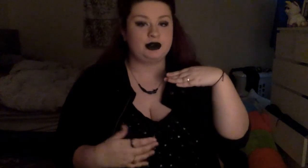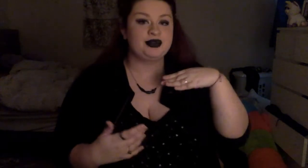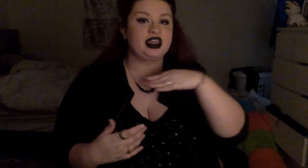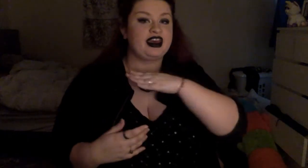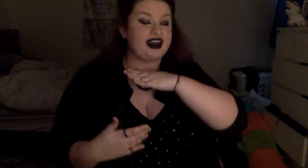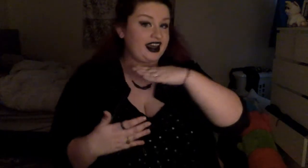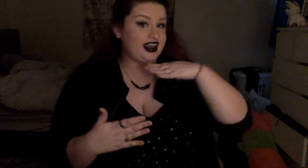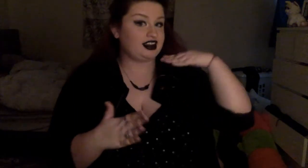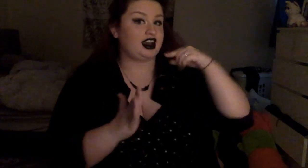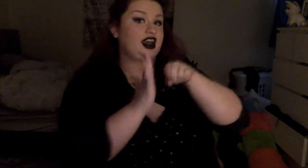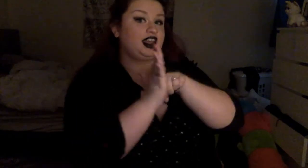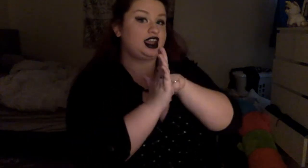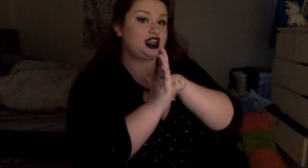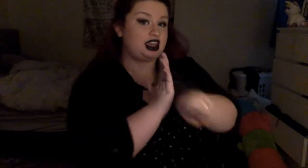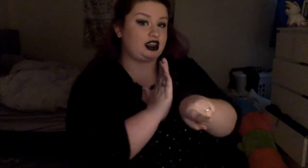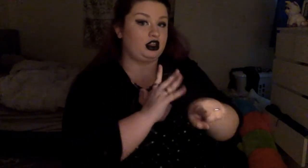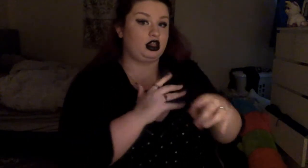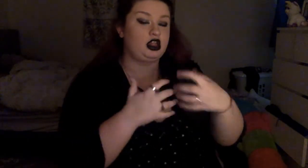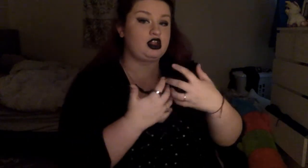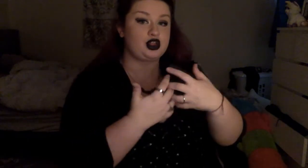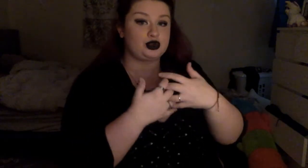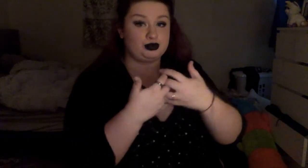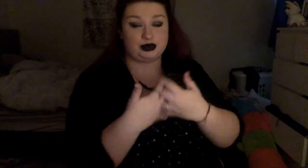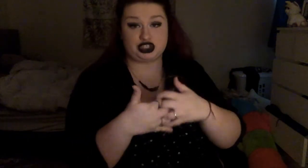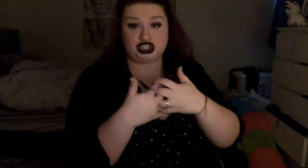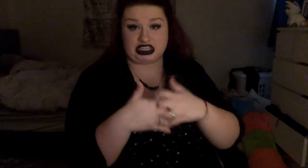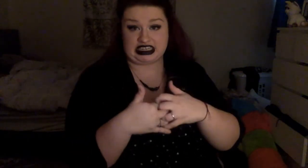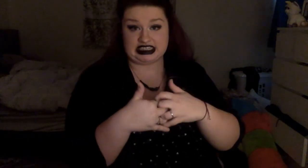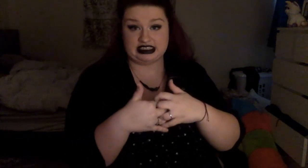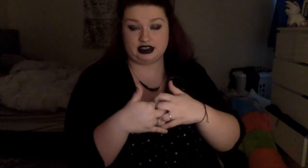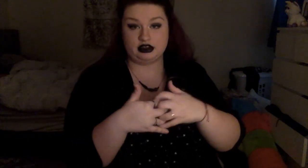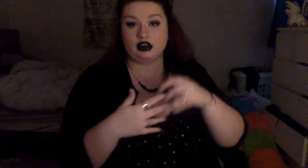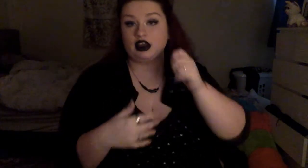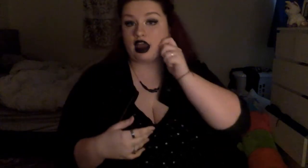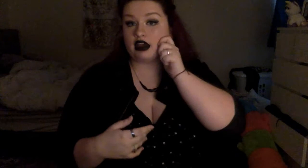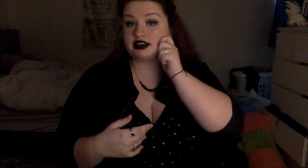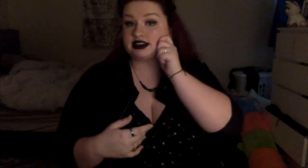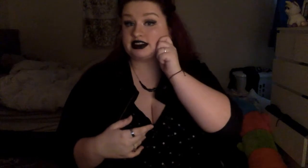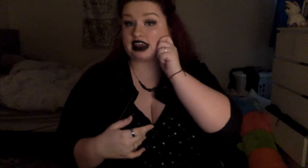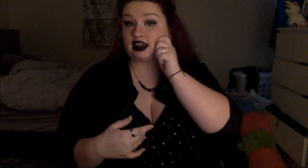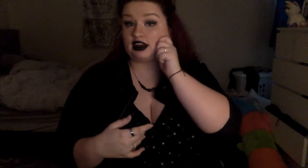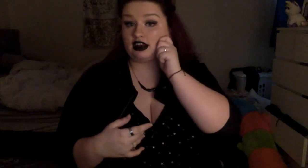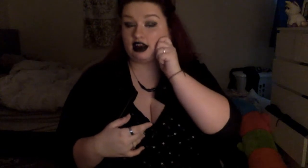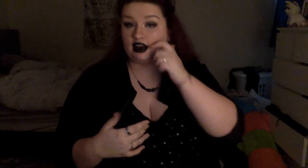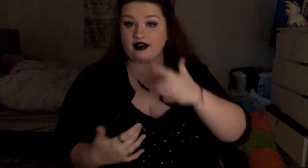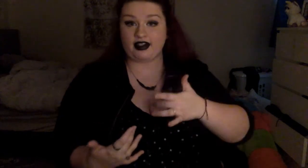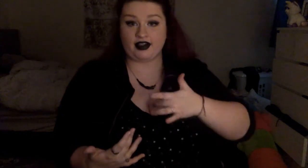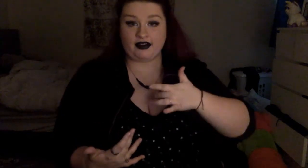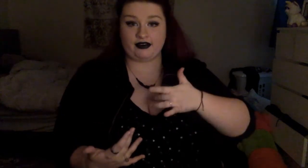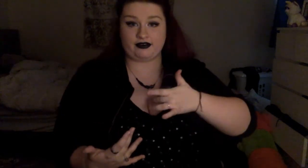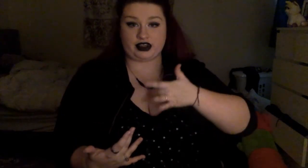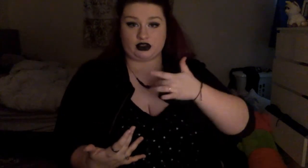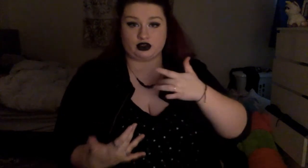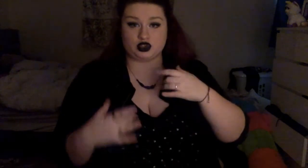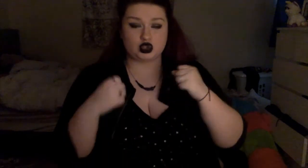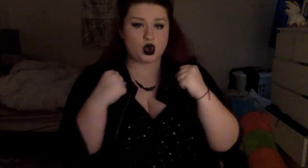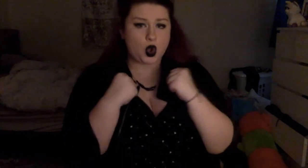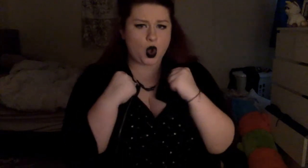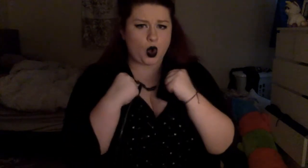matter. Head cut, kill, machine. Skin feels